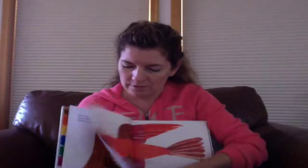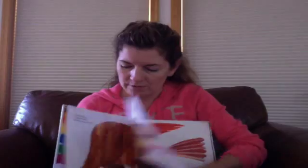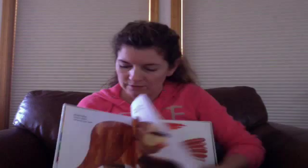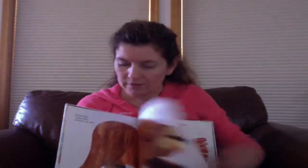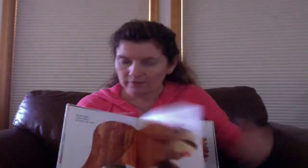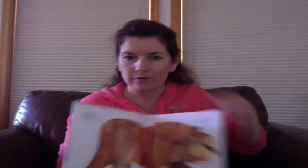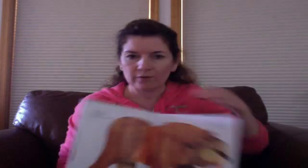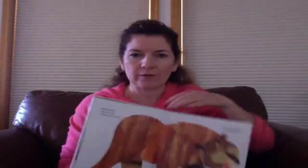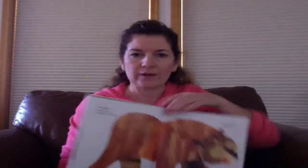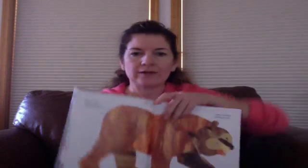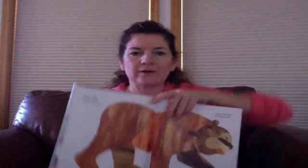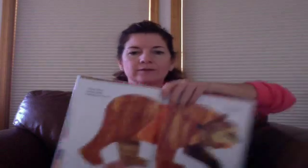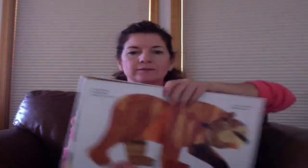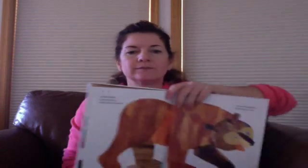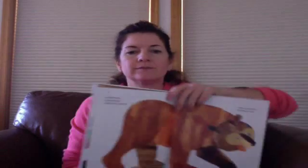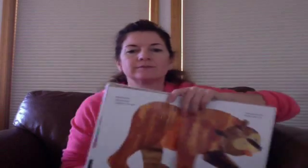Right there.